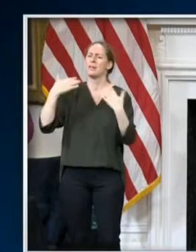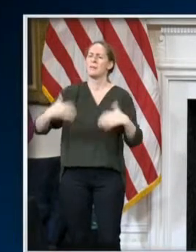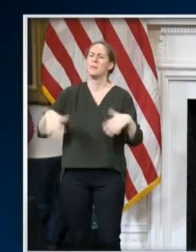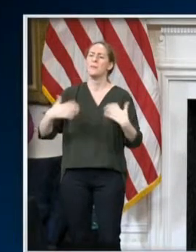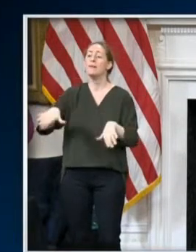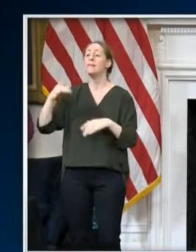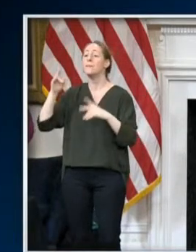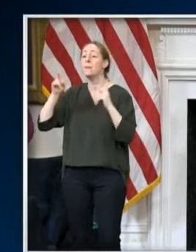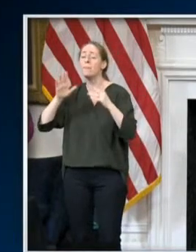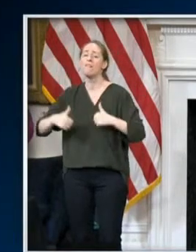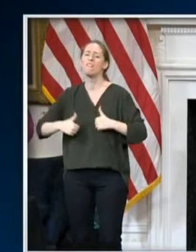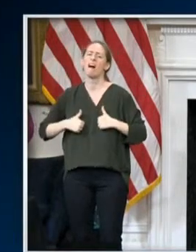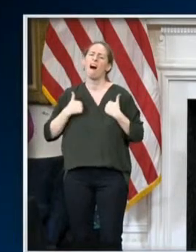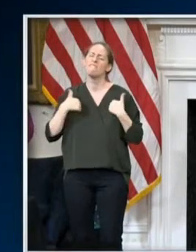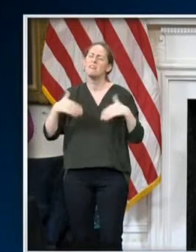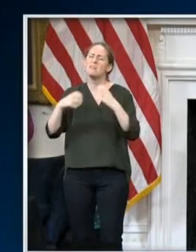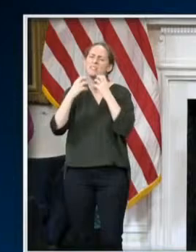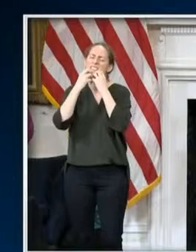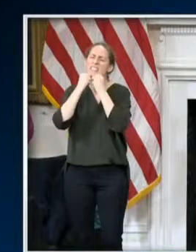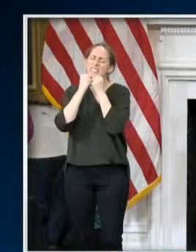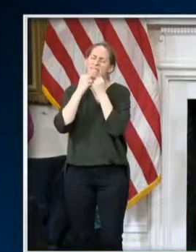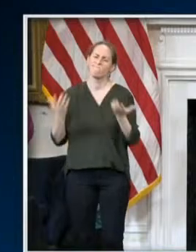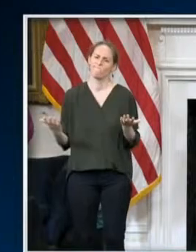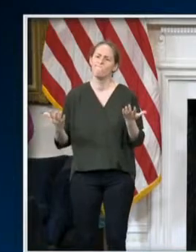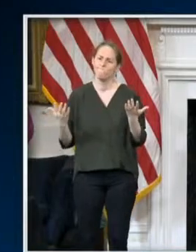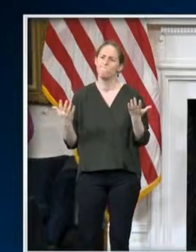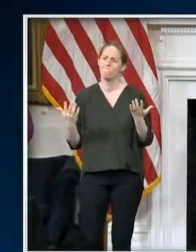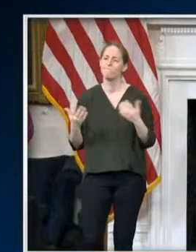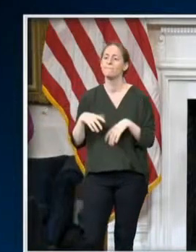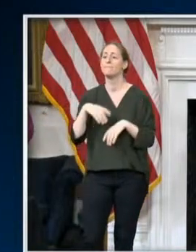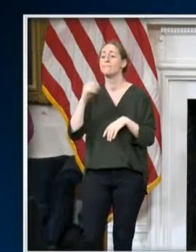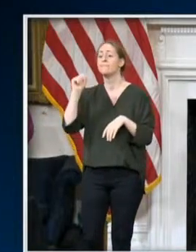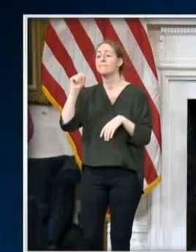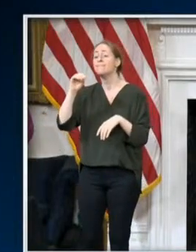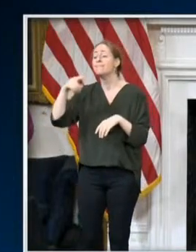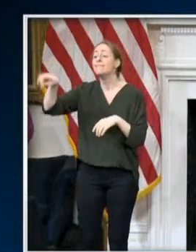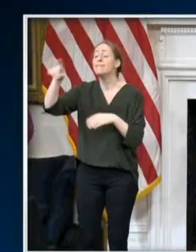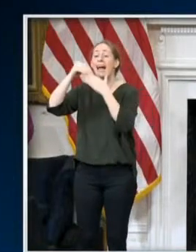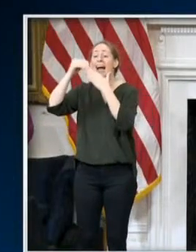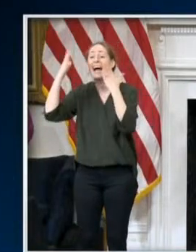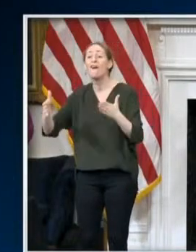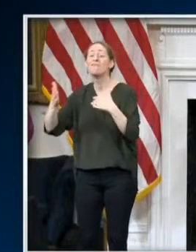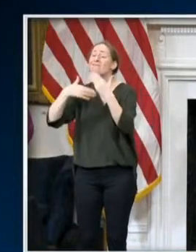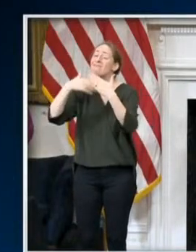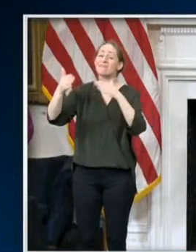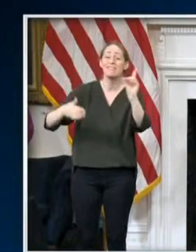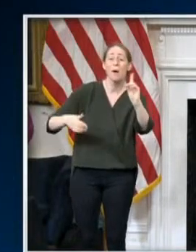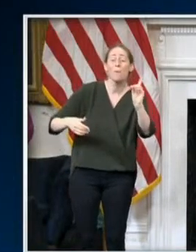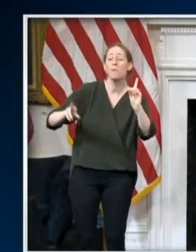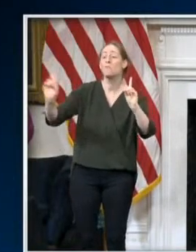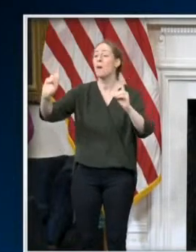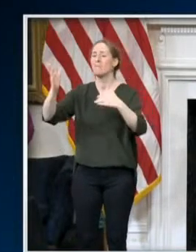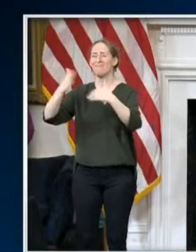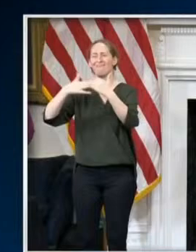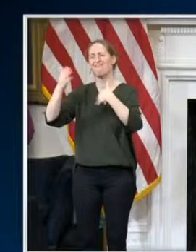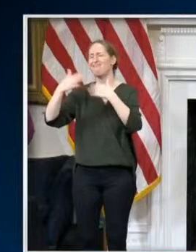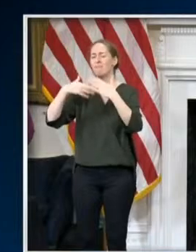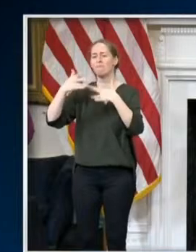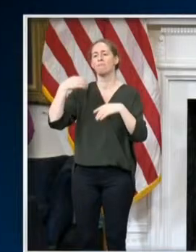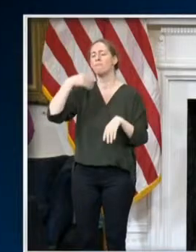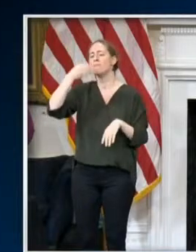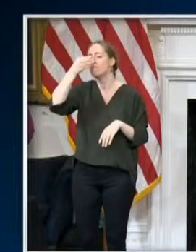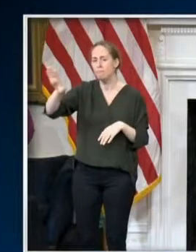citizens. Our leaders in Washington, on both sides of the aisle, need to put the politics